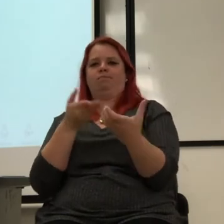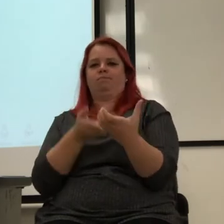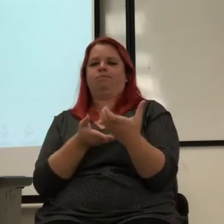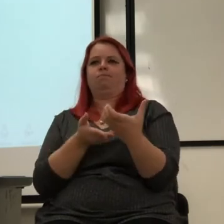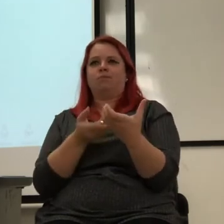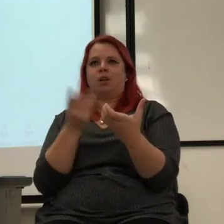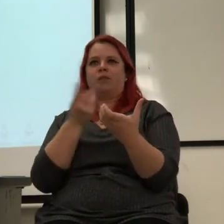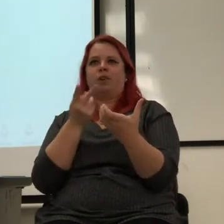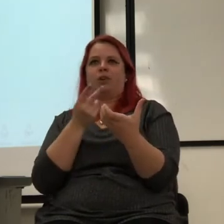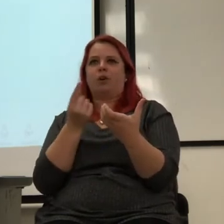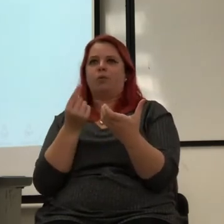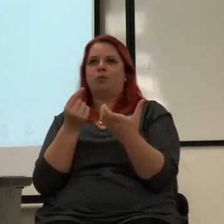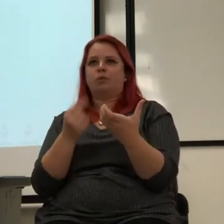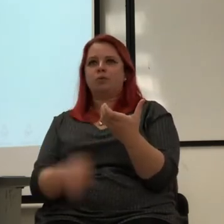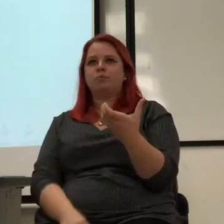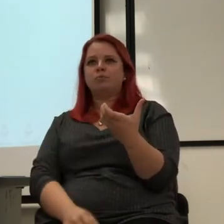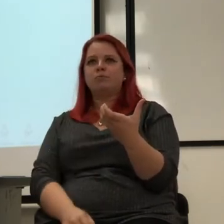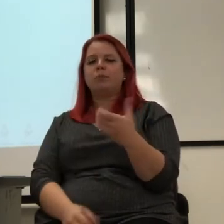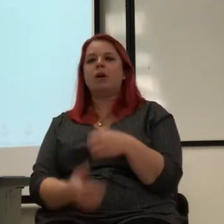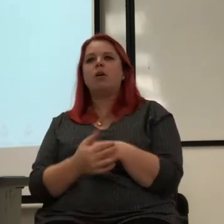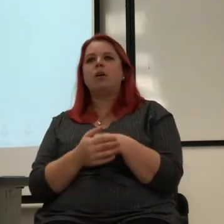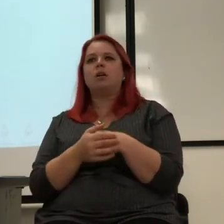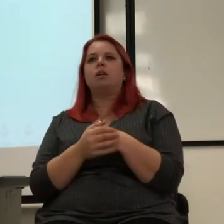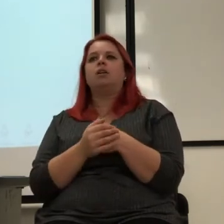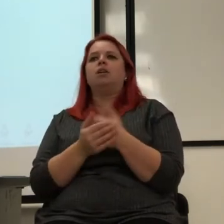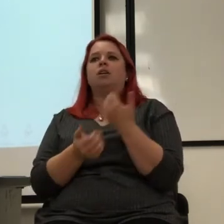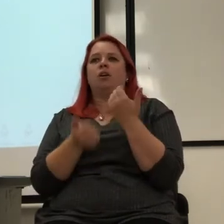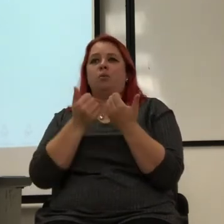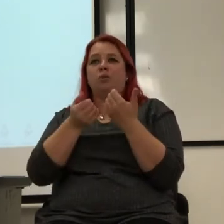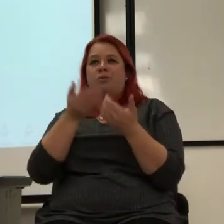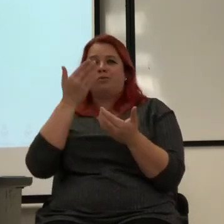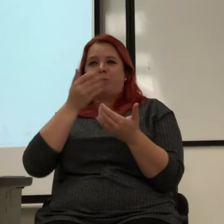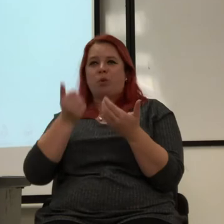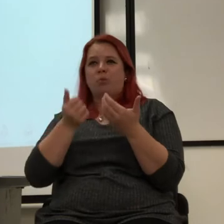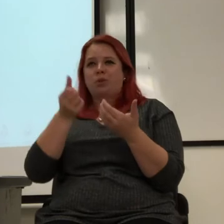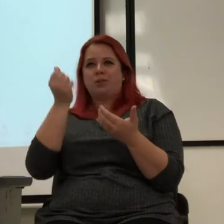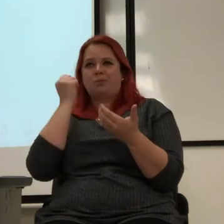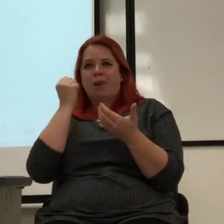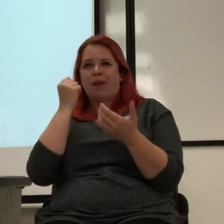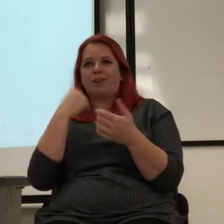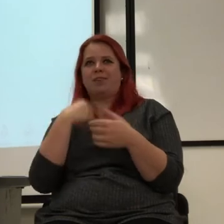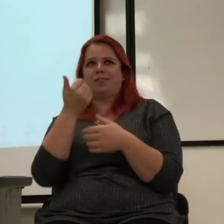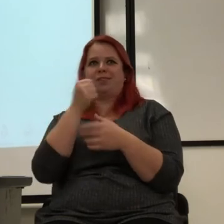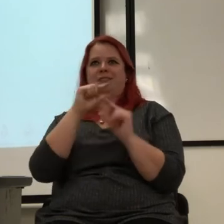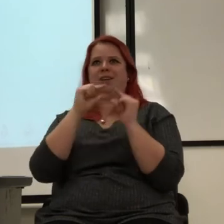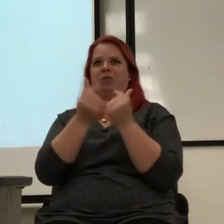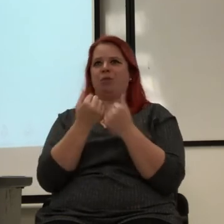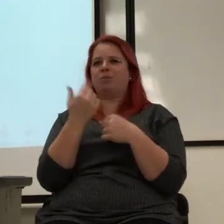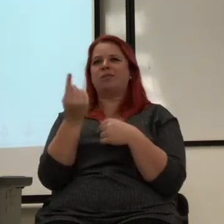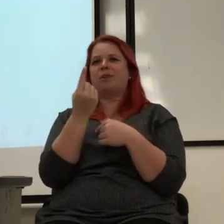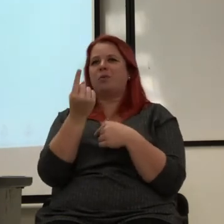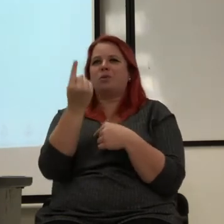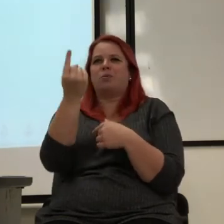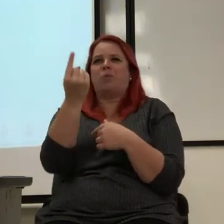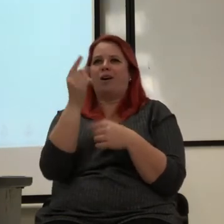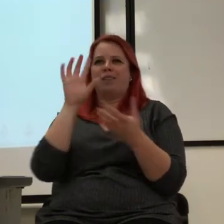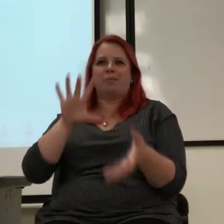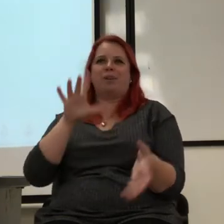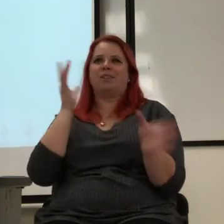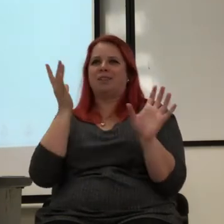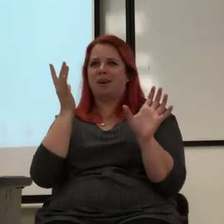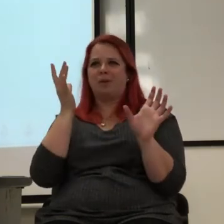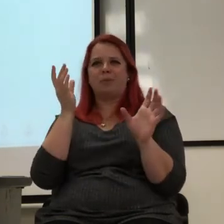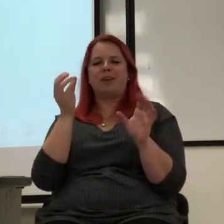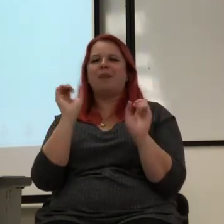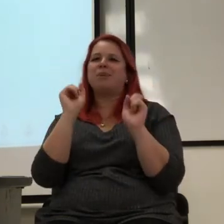hands. Okay, what's the front, what's the back? And I mean, there's about 10 groups, and there's always one group that kind of mixes it up. It's okay if